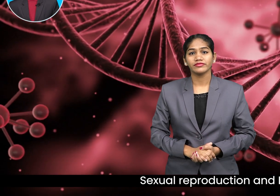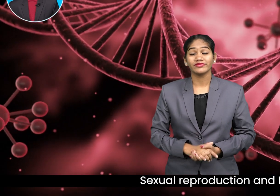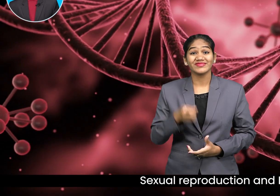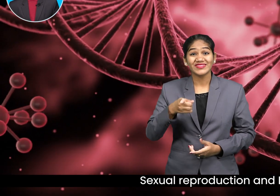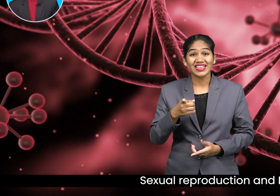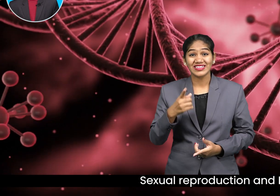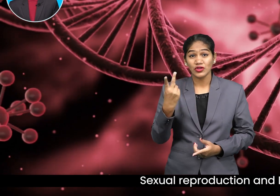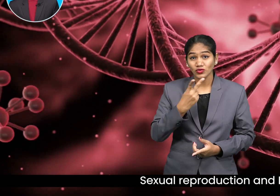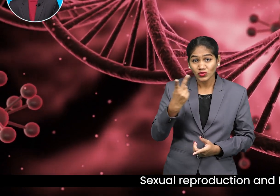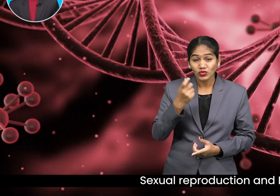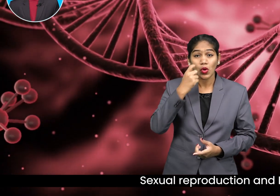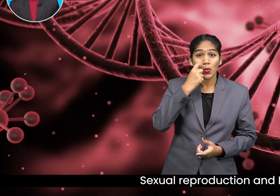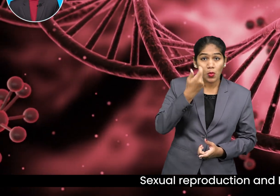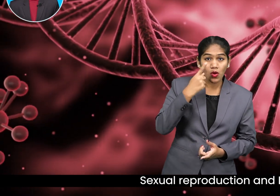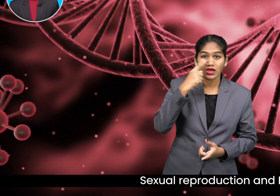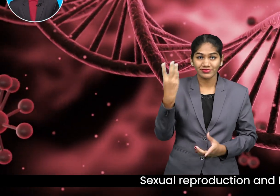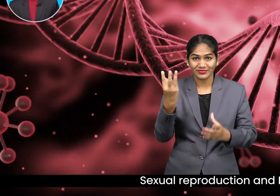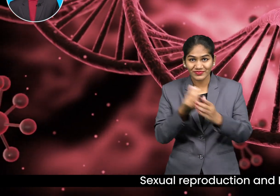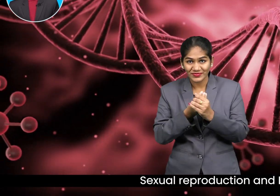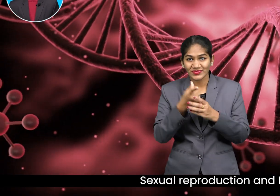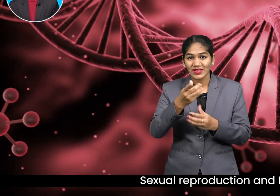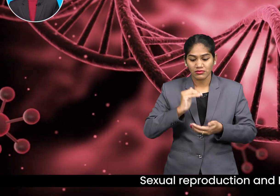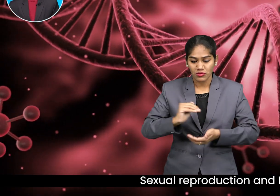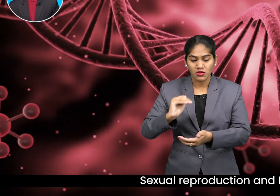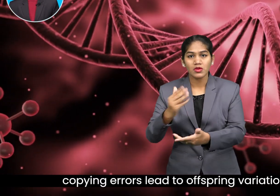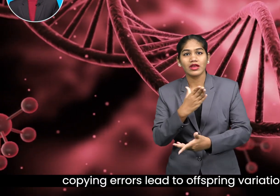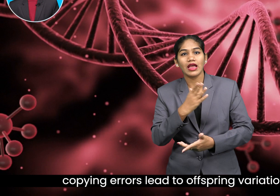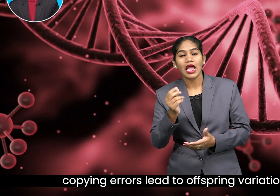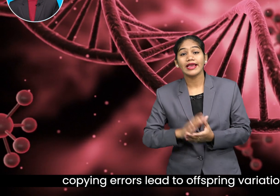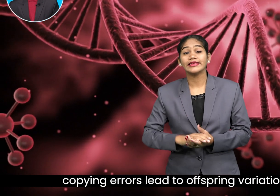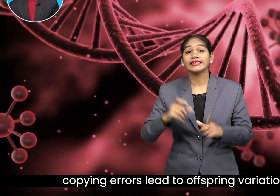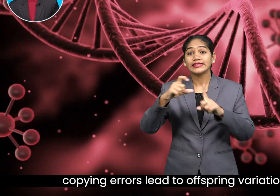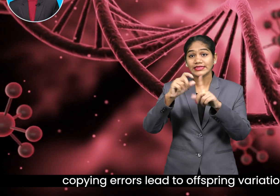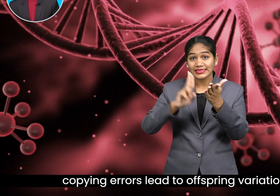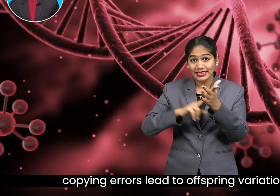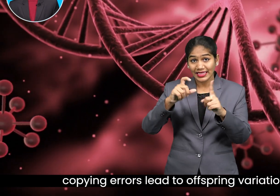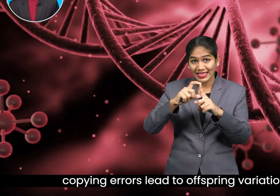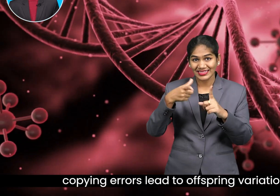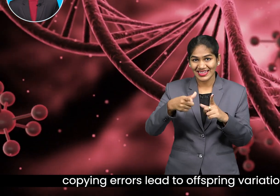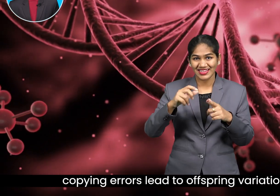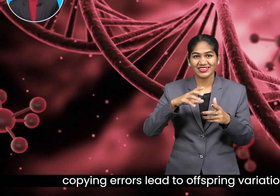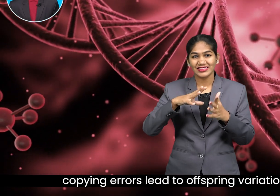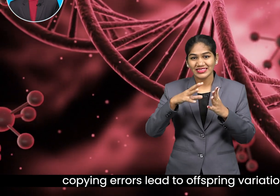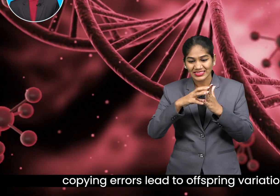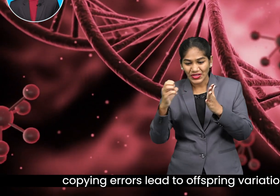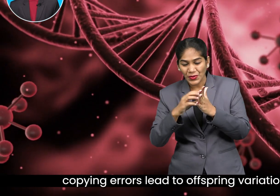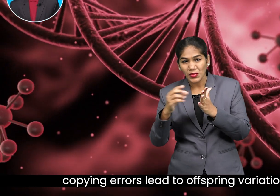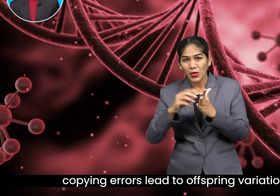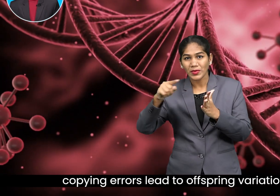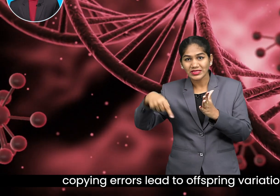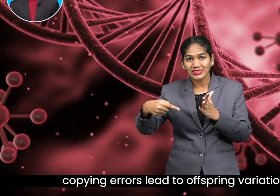Sexual reproduction and DNA copying errors lead to